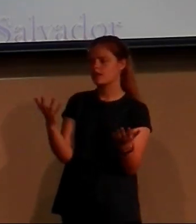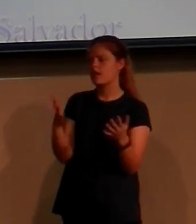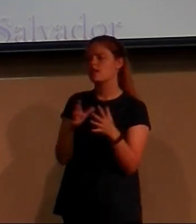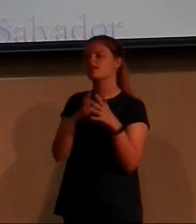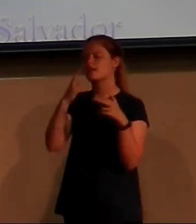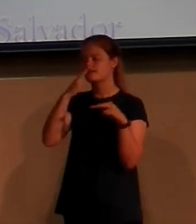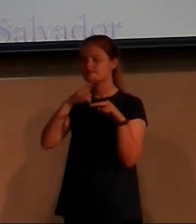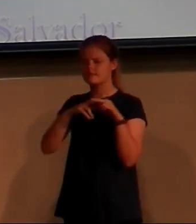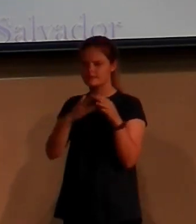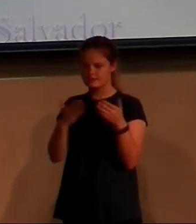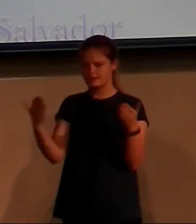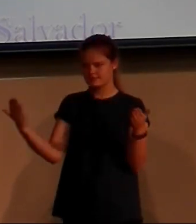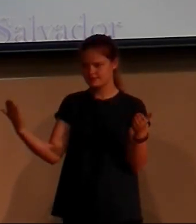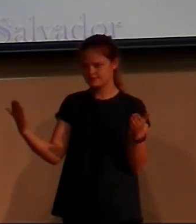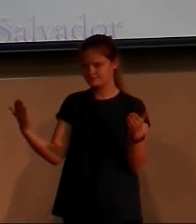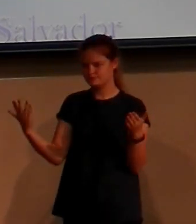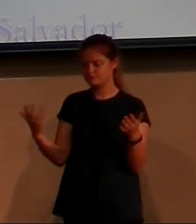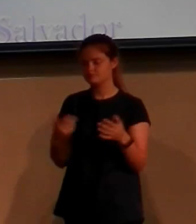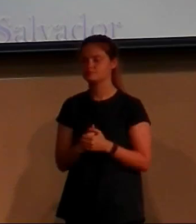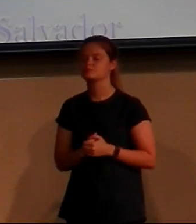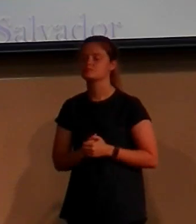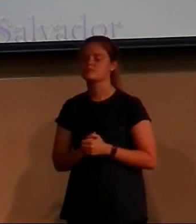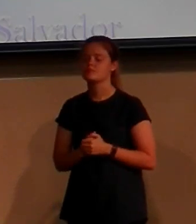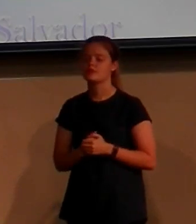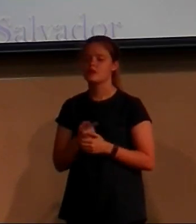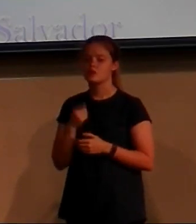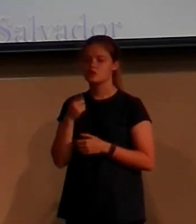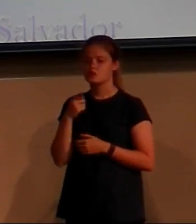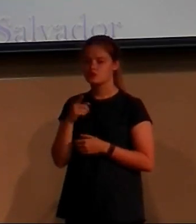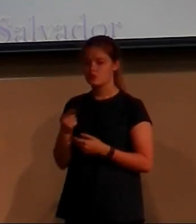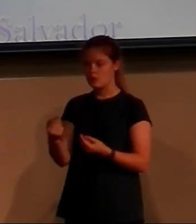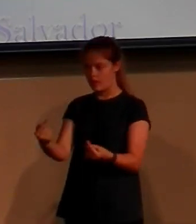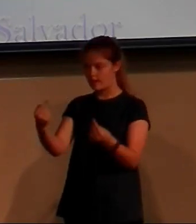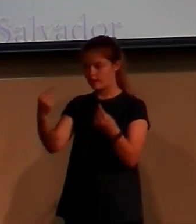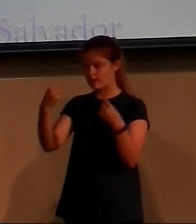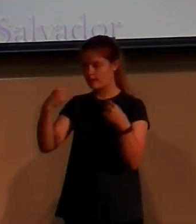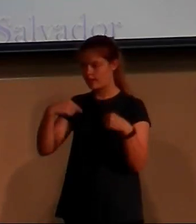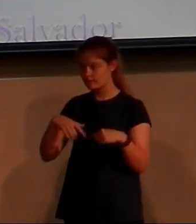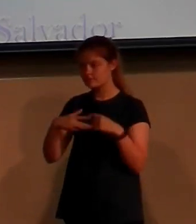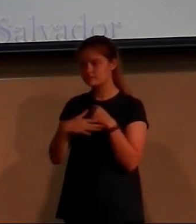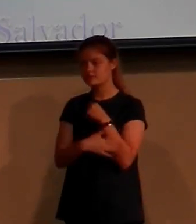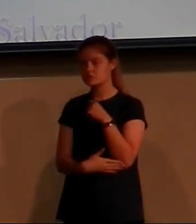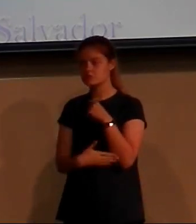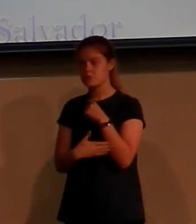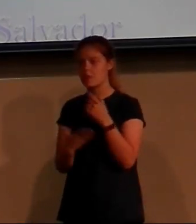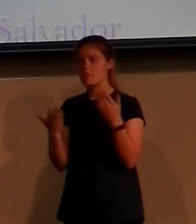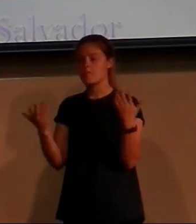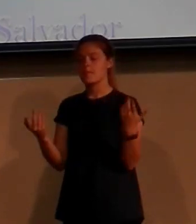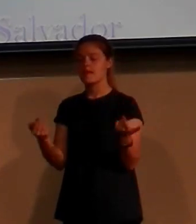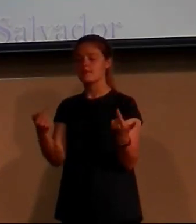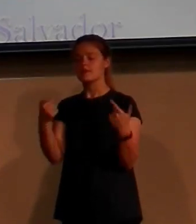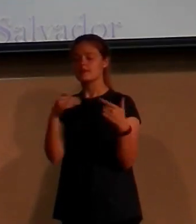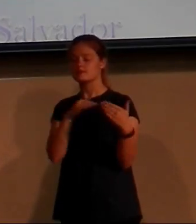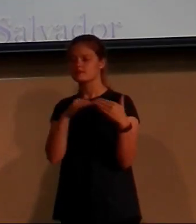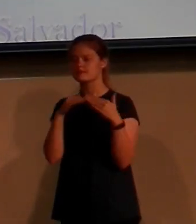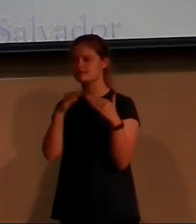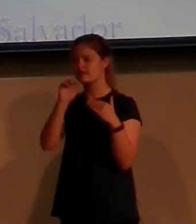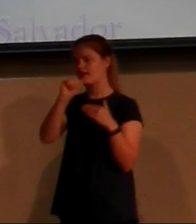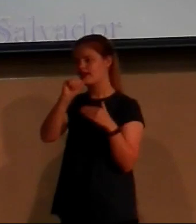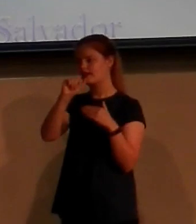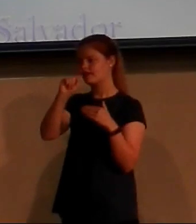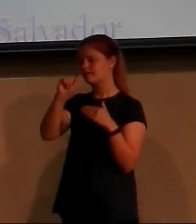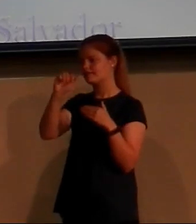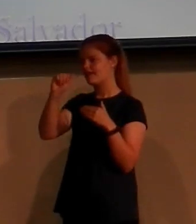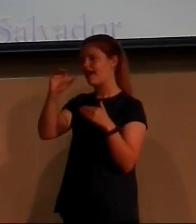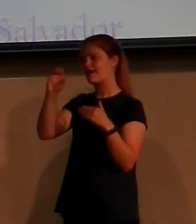stuff. So if you come to El Salvador, you might want to come to Ataco.